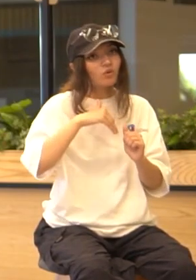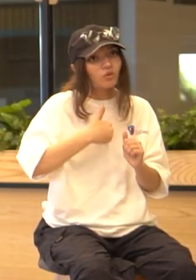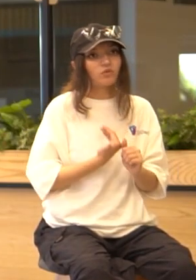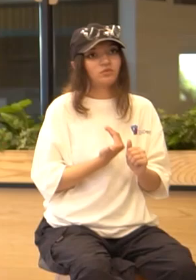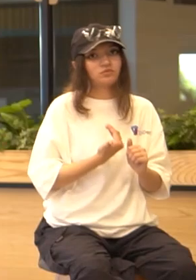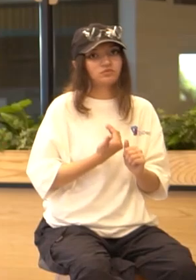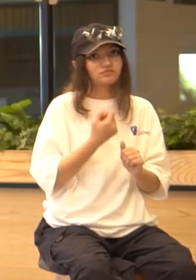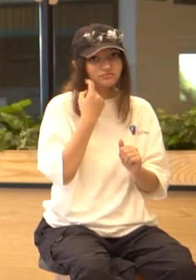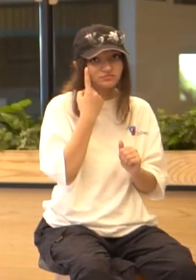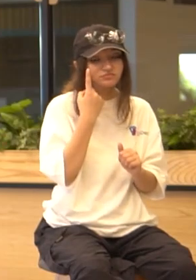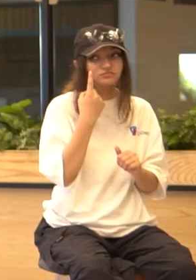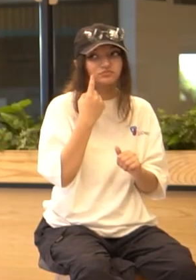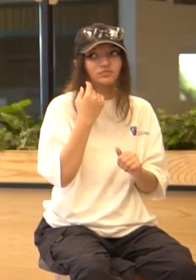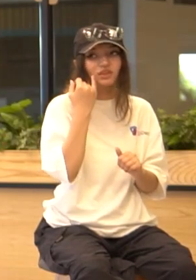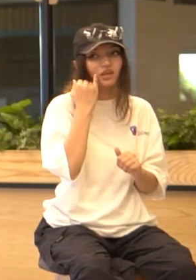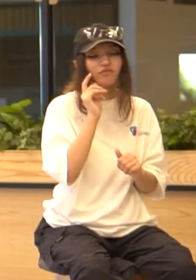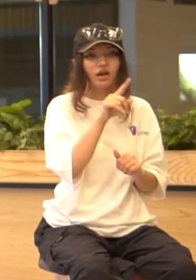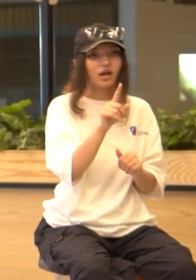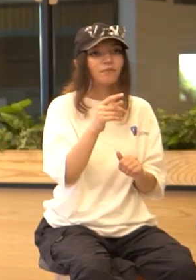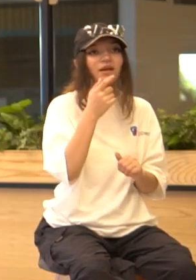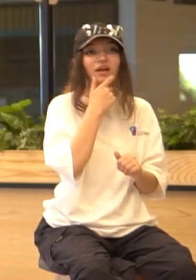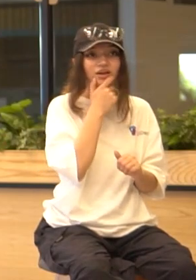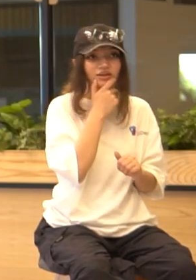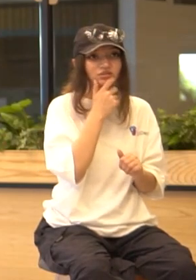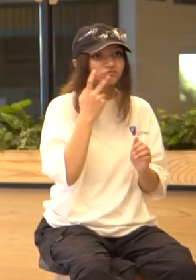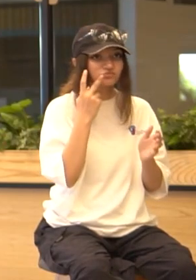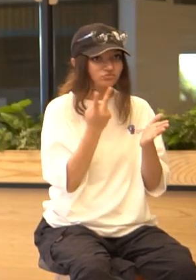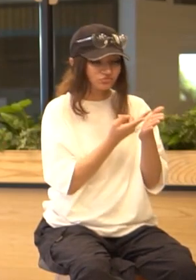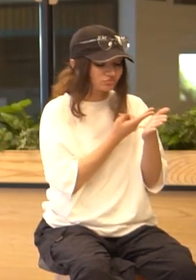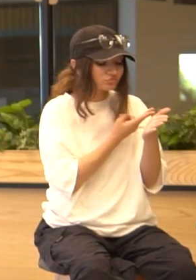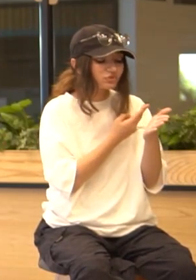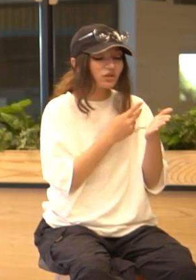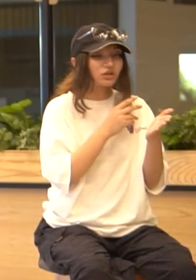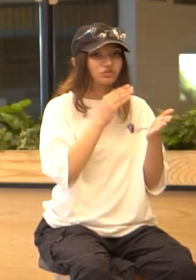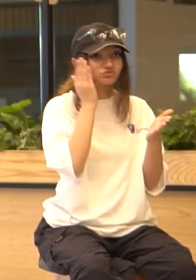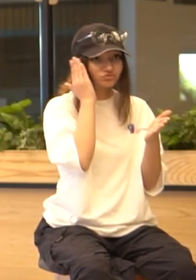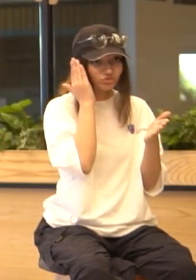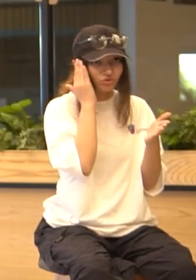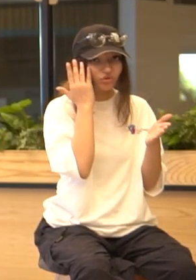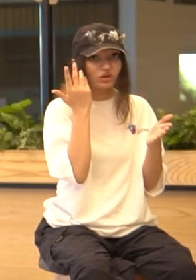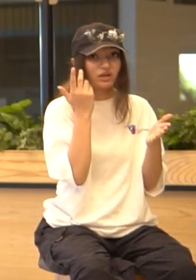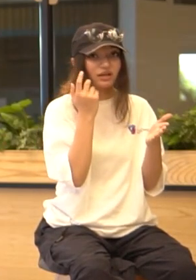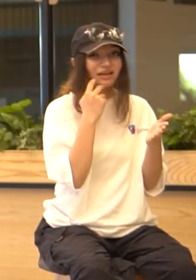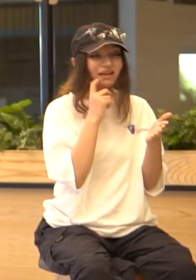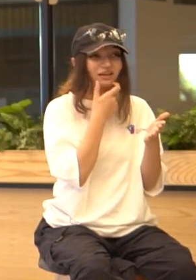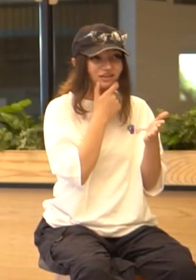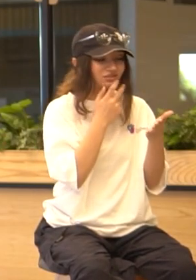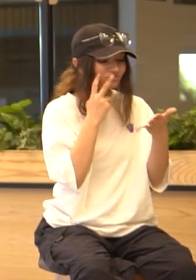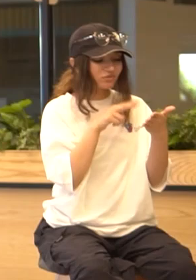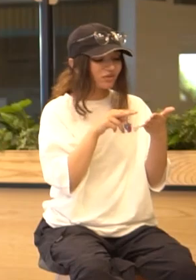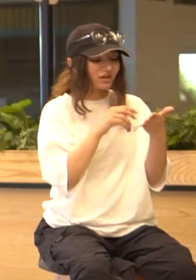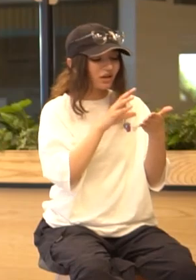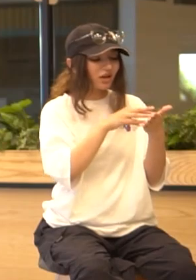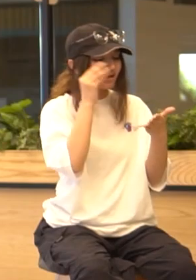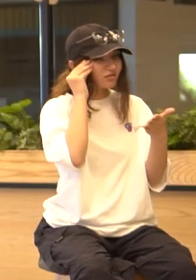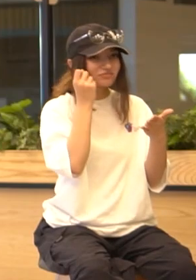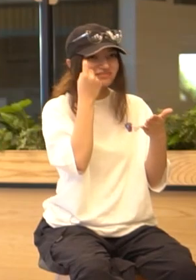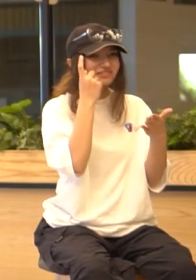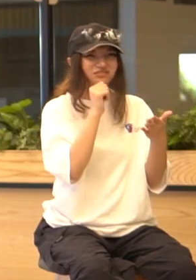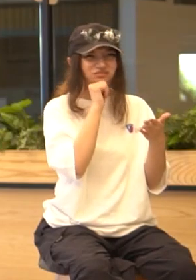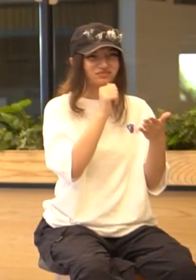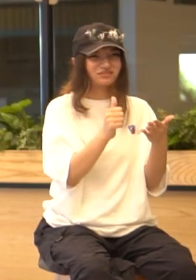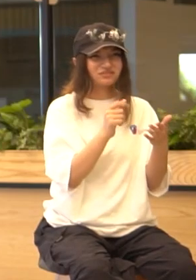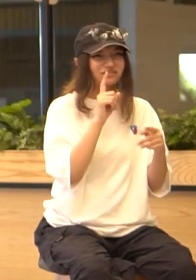look at English fonts, right? There's so many display fonts or like brutal typography, etc. Those kind of things that you can't